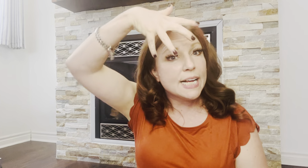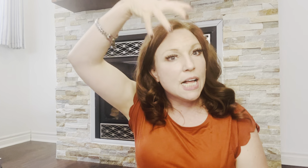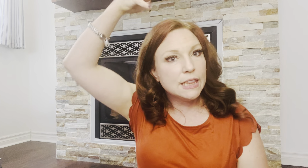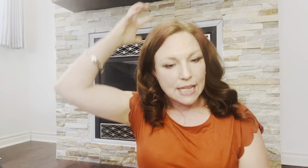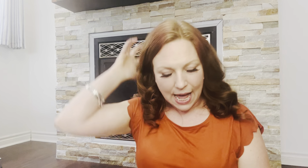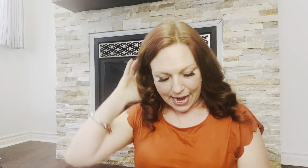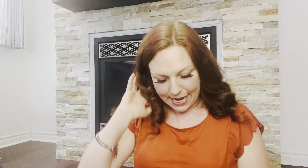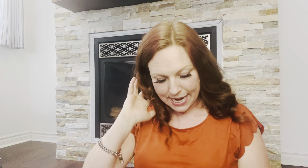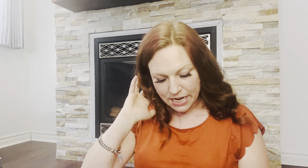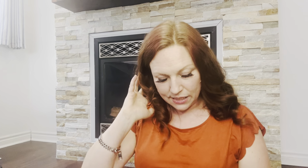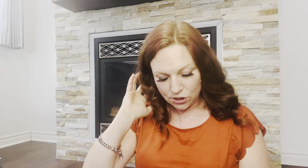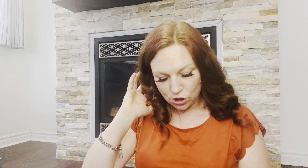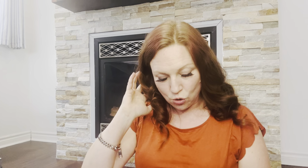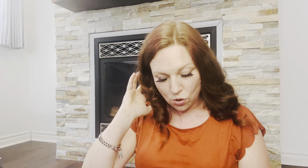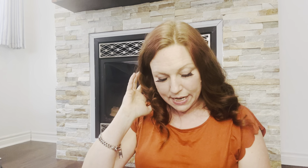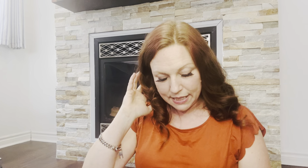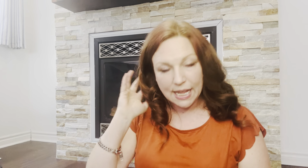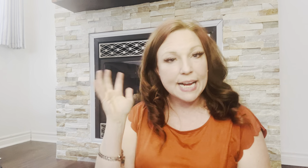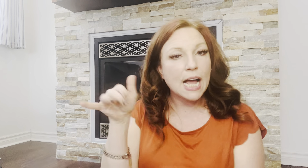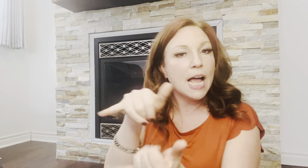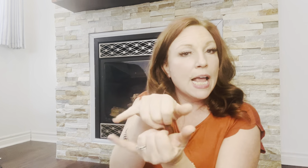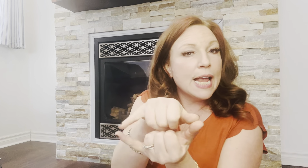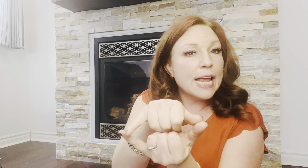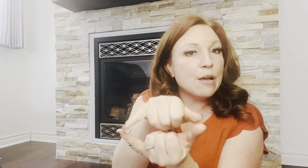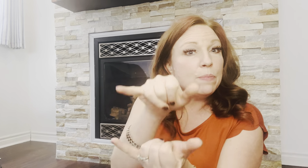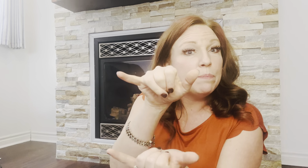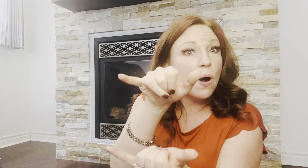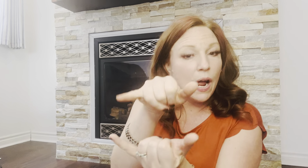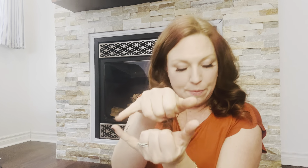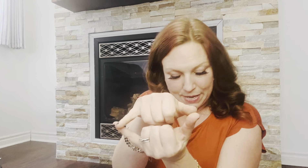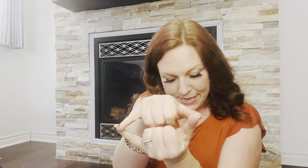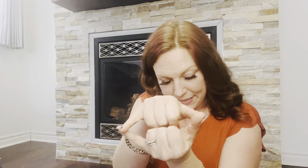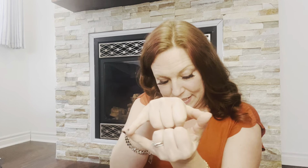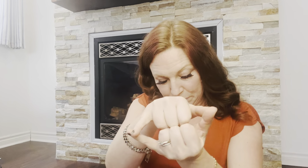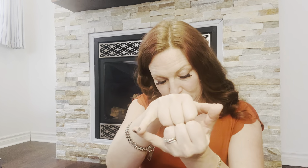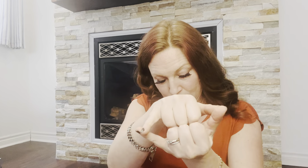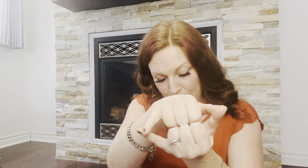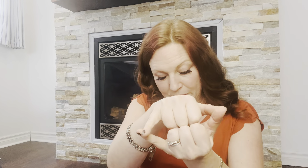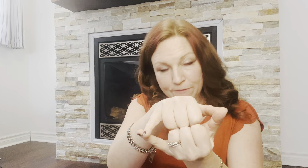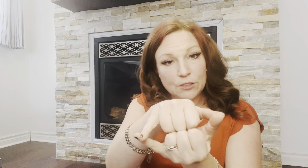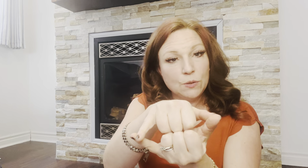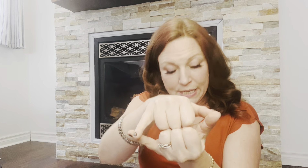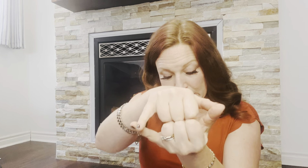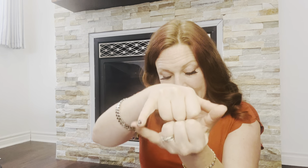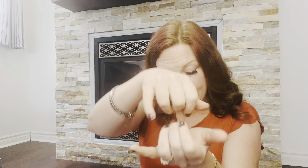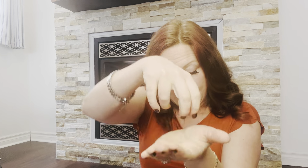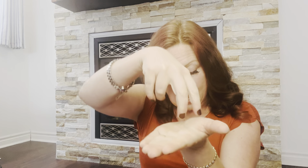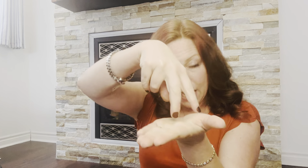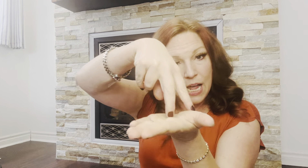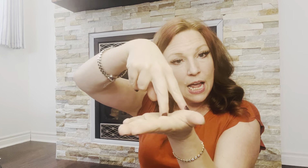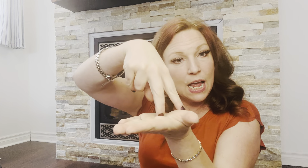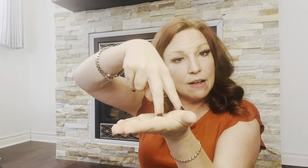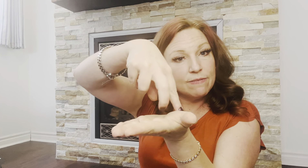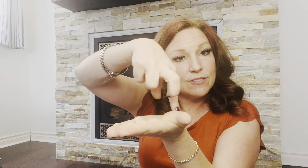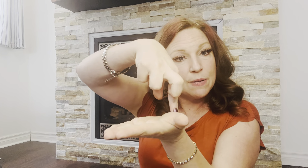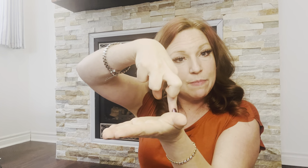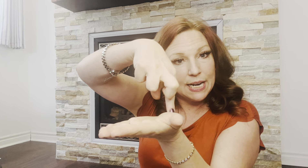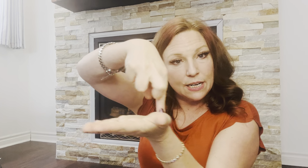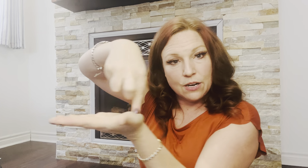a lion, snorting like a hippopotamus, fluting like a